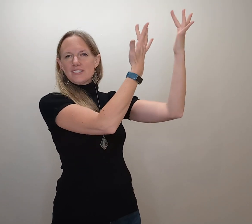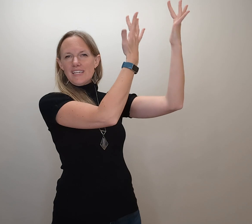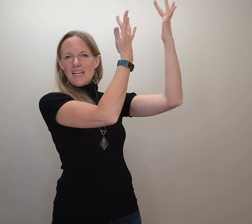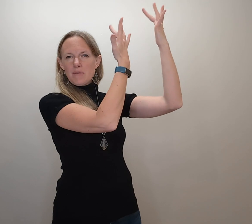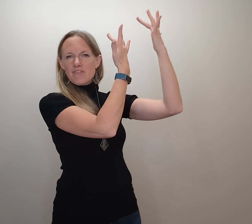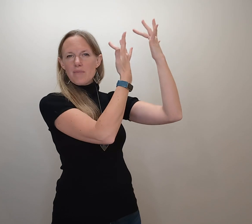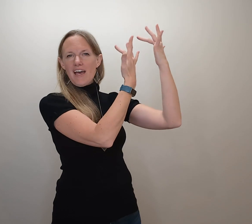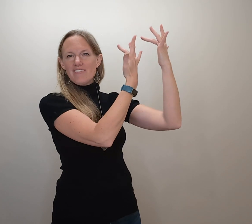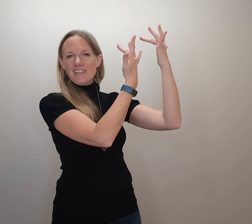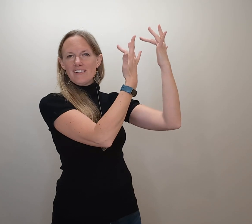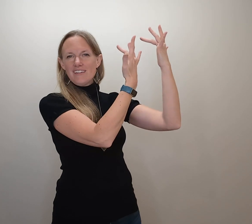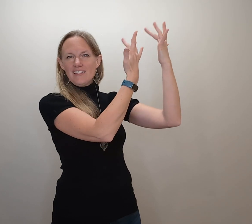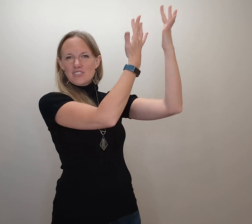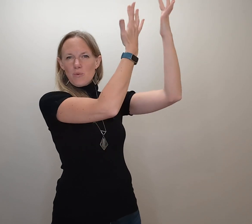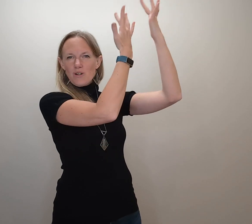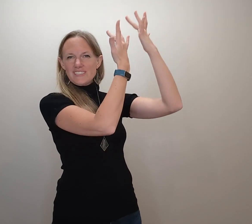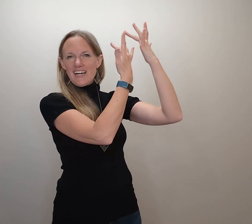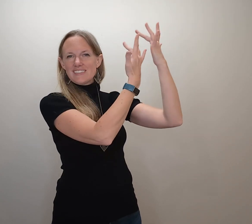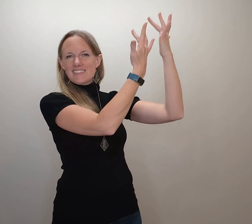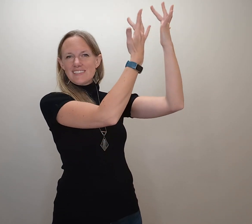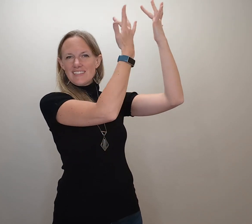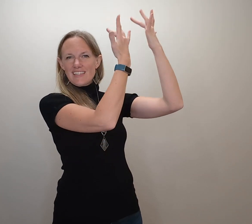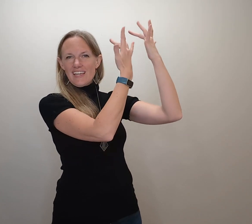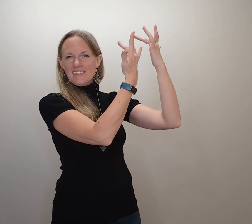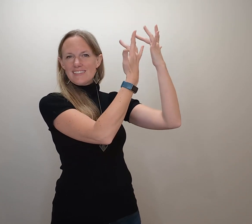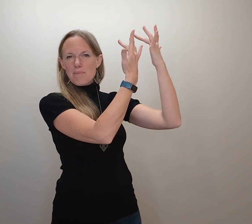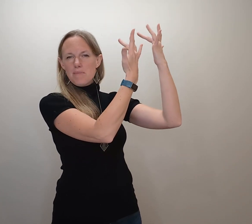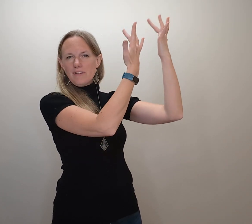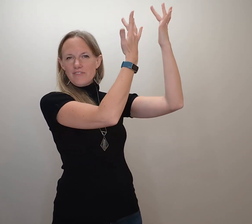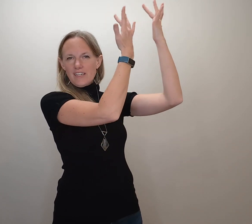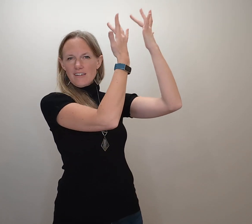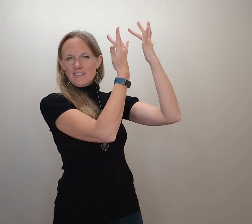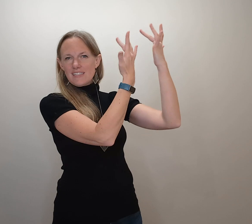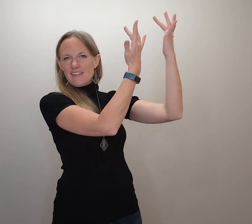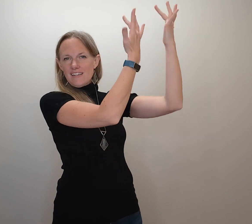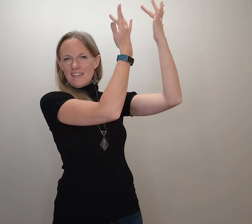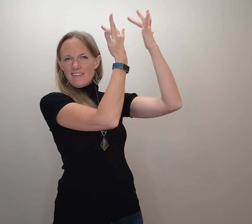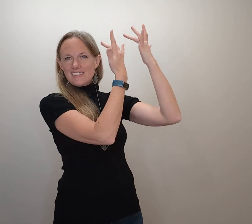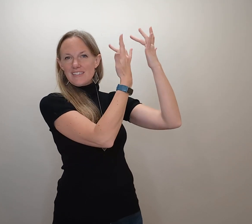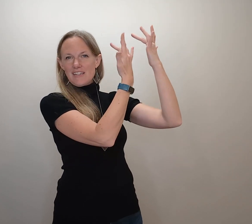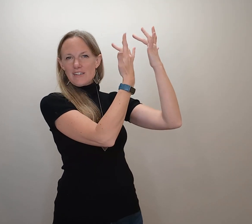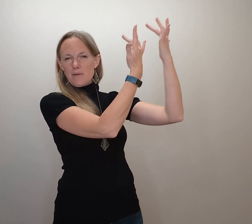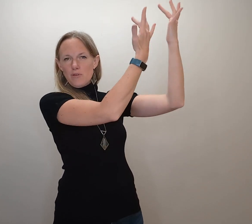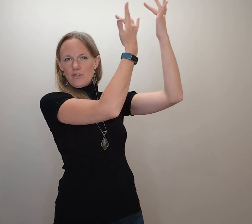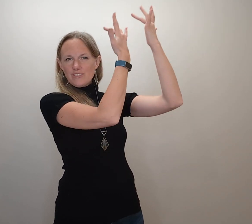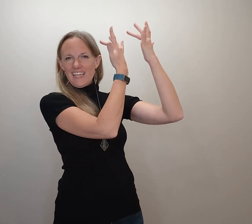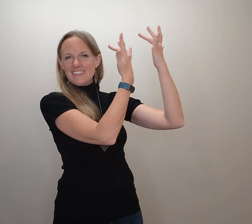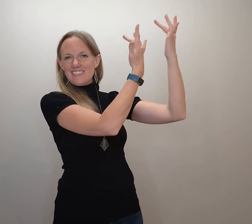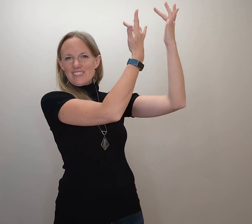mercy coming from heaven towards us. Okay, so that middle finger is a little out, and then you're going to move those hands in a